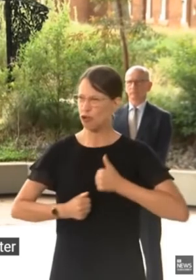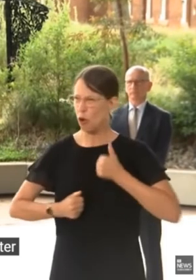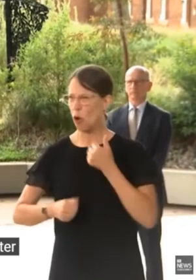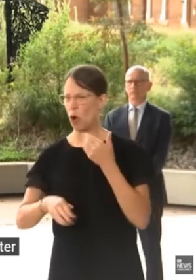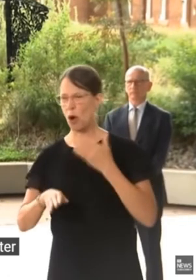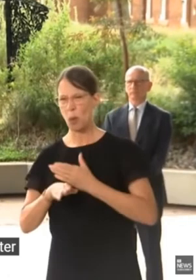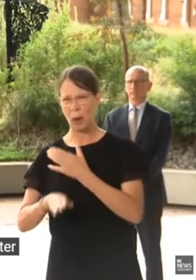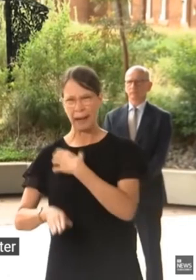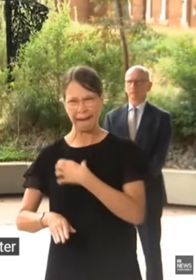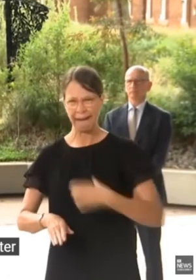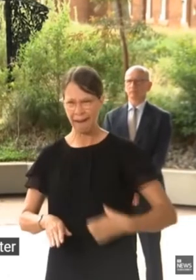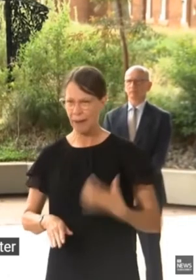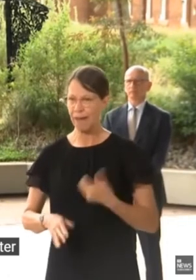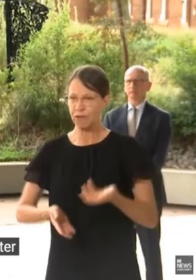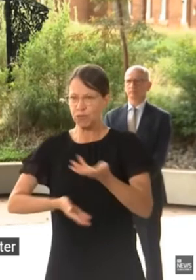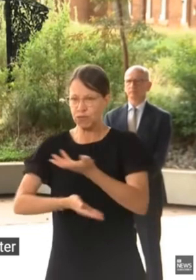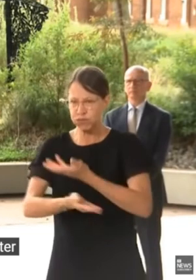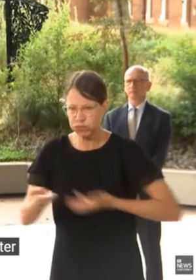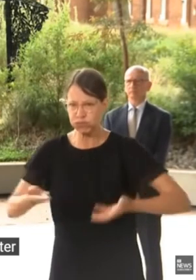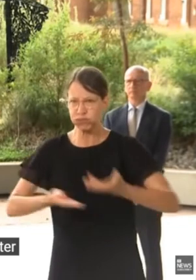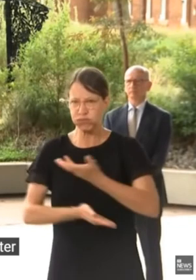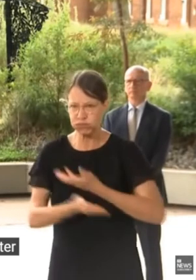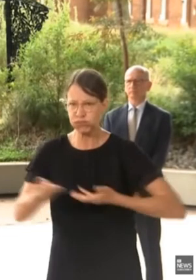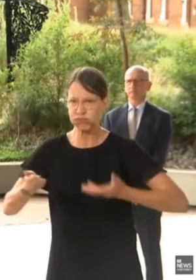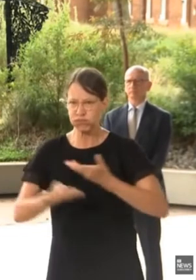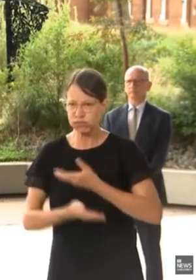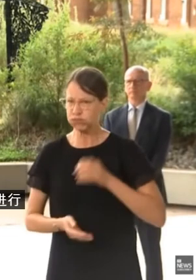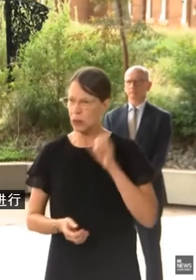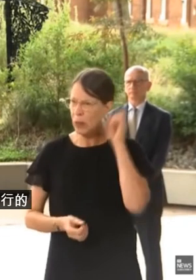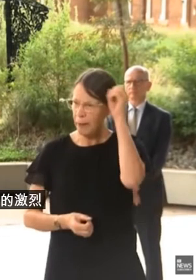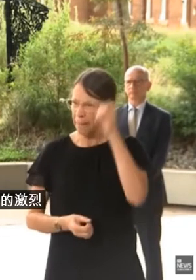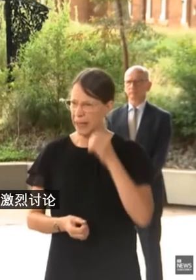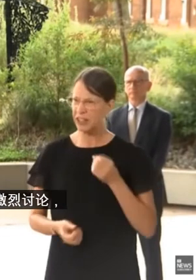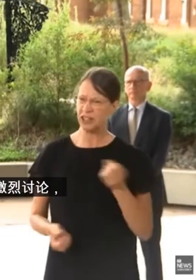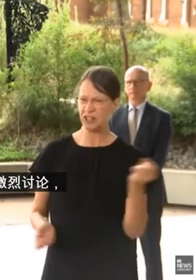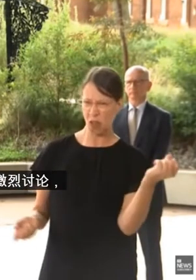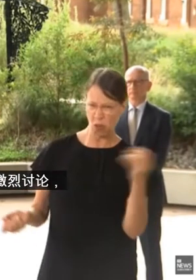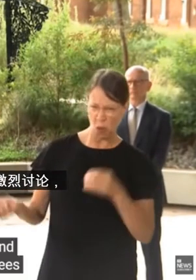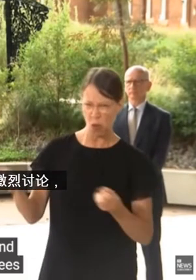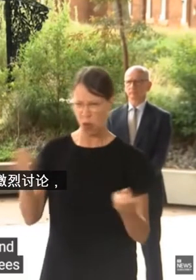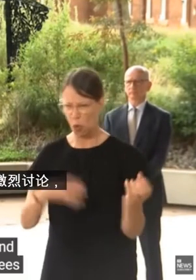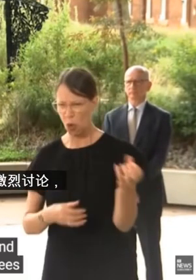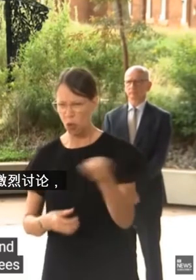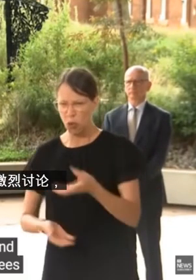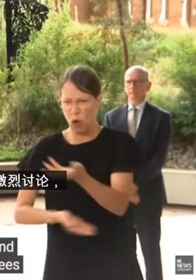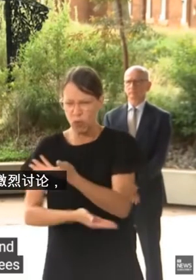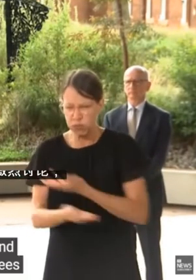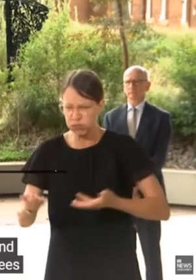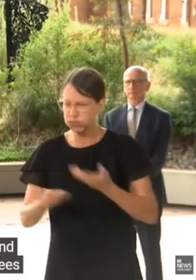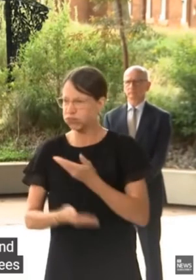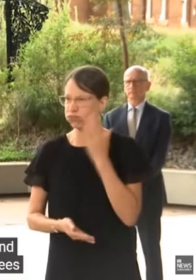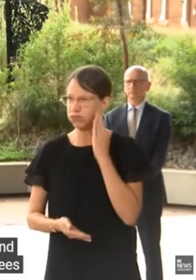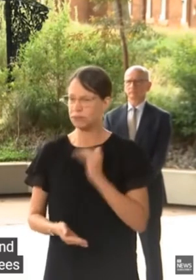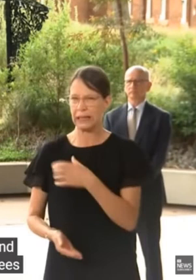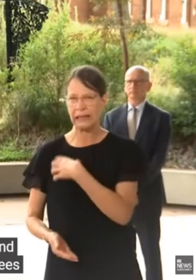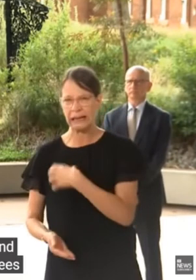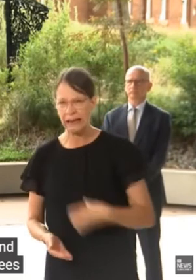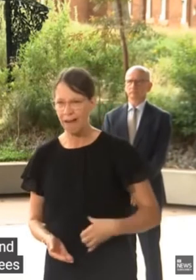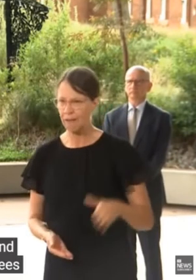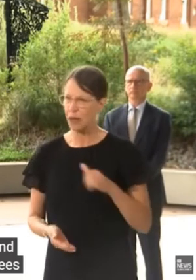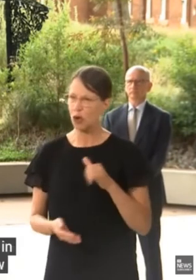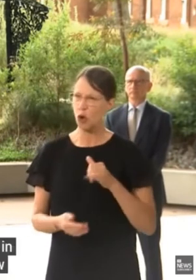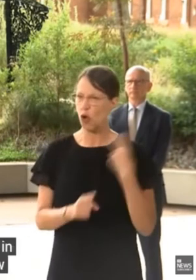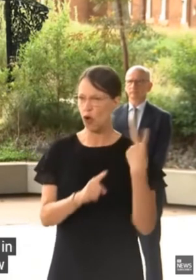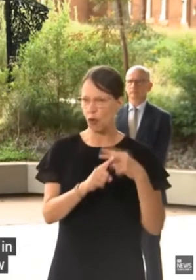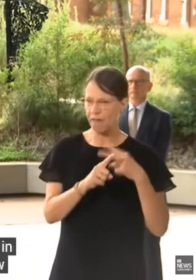Minister, the robust discussions we have each and every day in Cabinet committees in the party room, whether that's in Cabinet, Expenditure Review